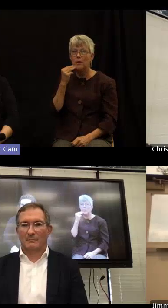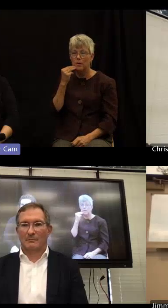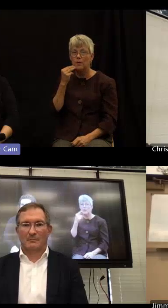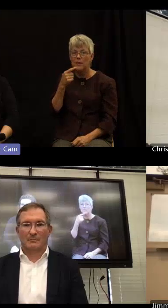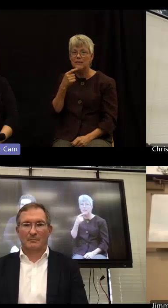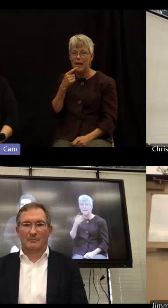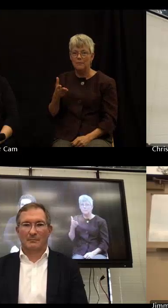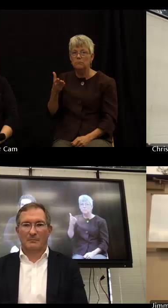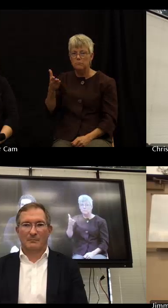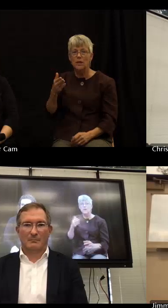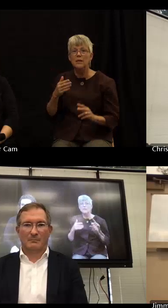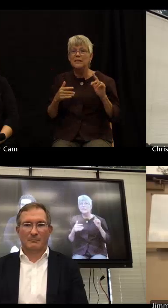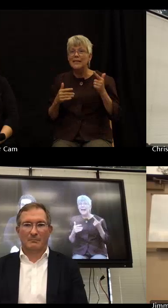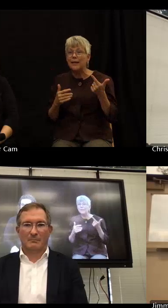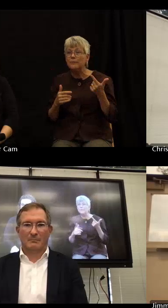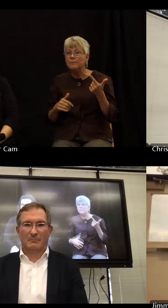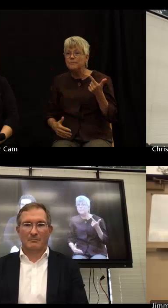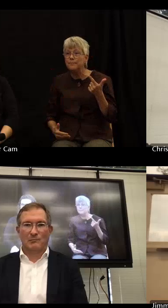Second.